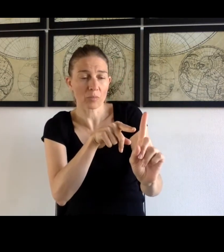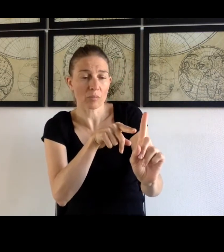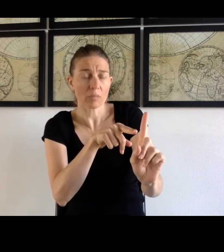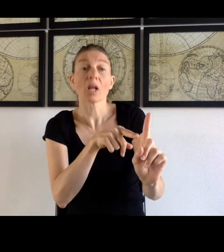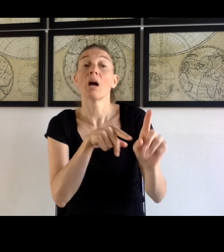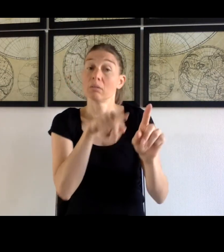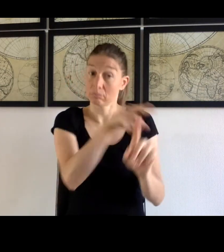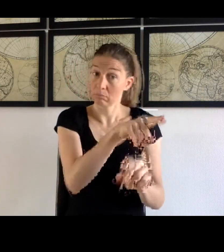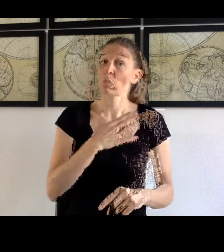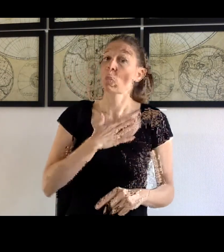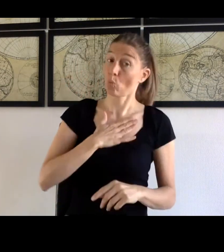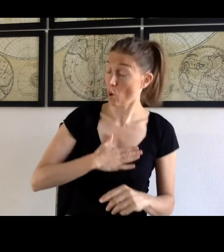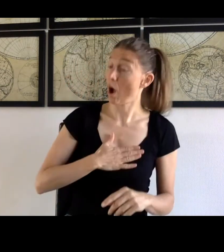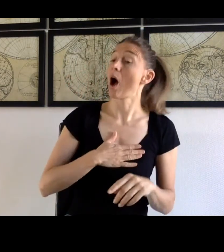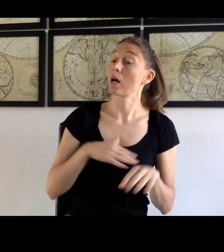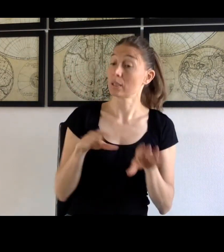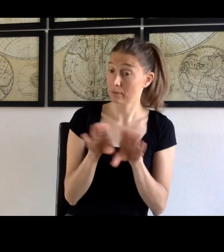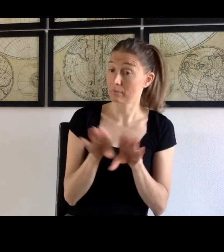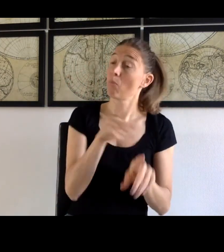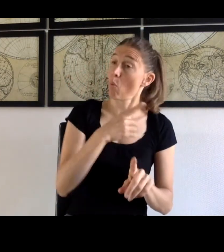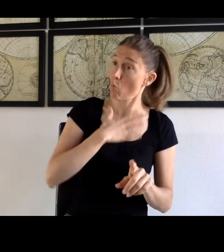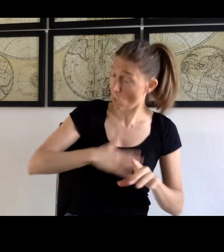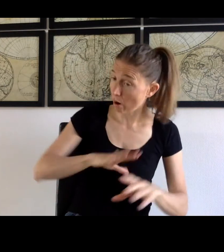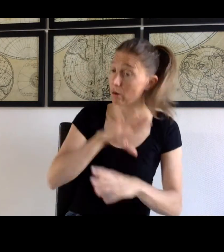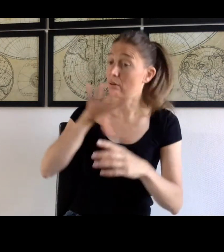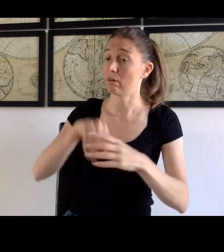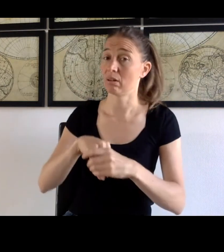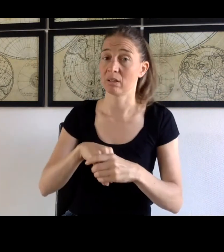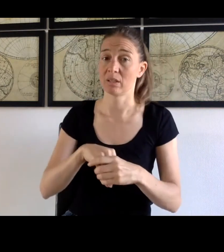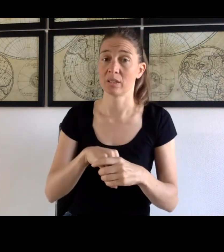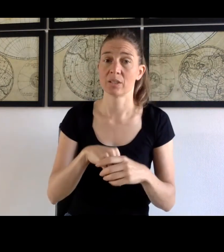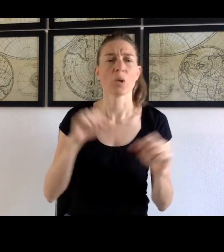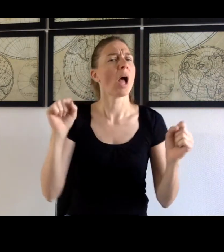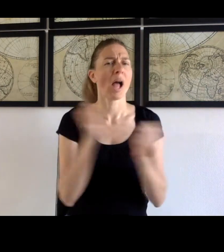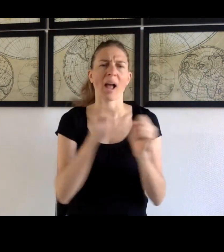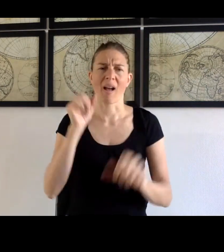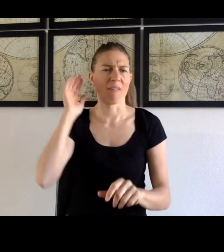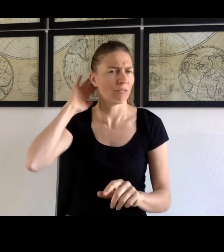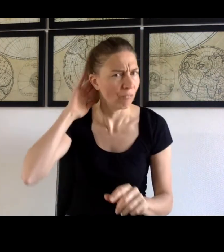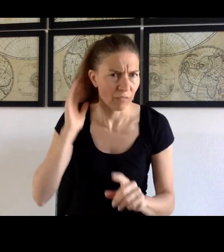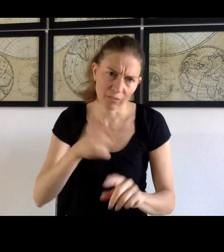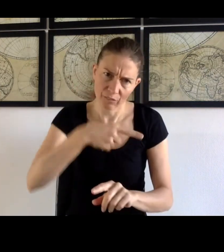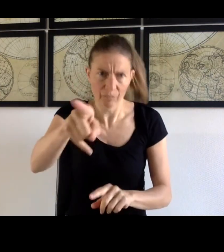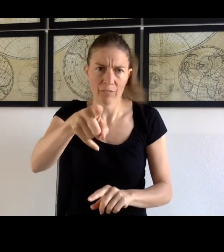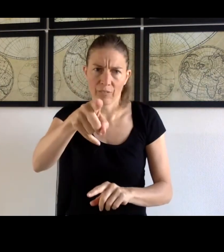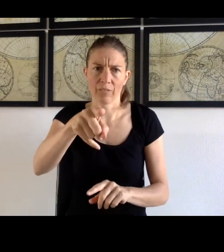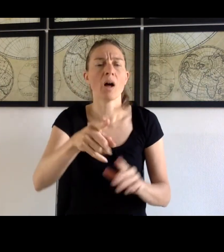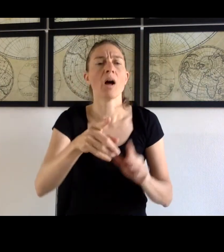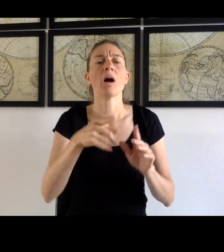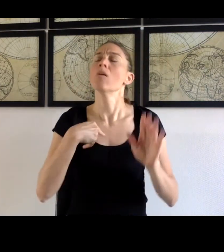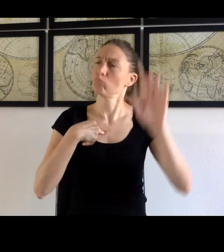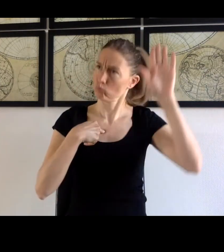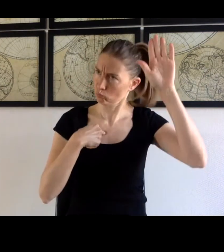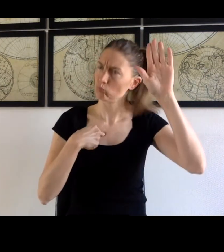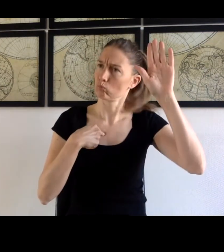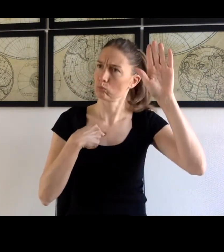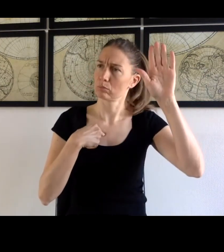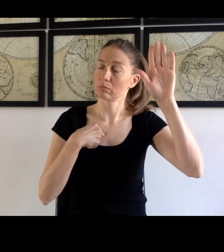involved meaningfully involved in all stages, but also that the process itself, it's aimed to